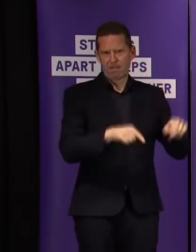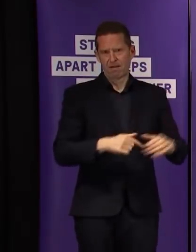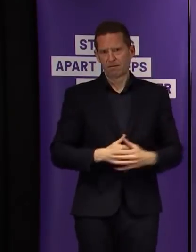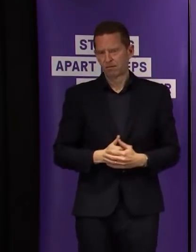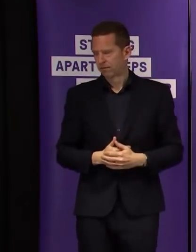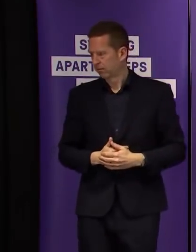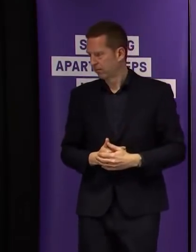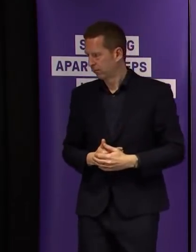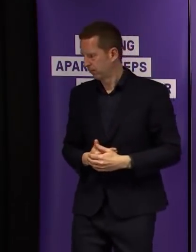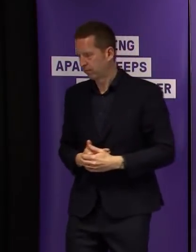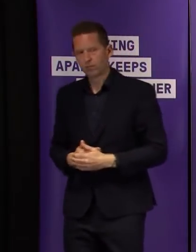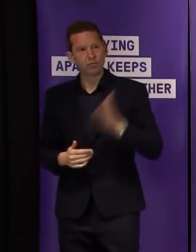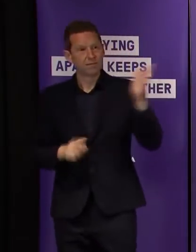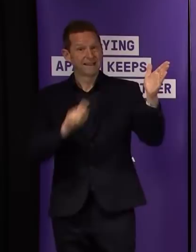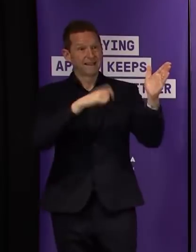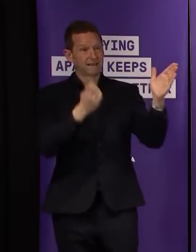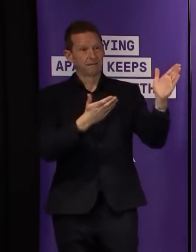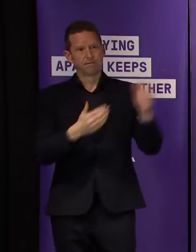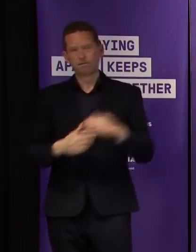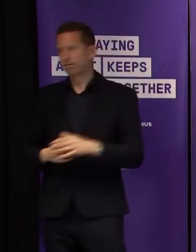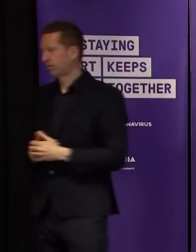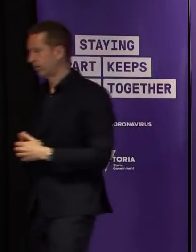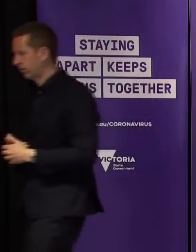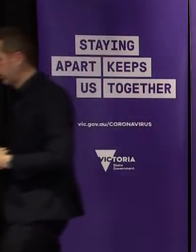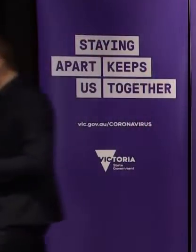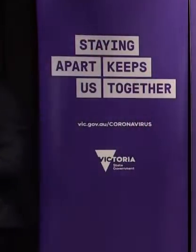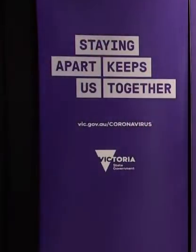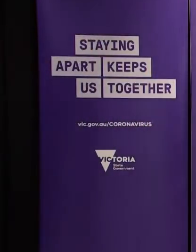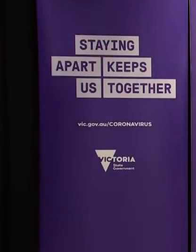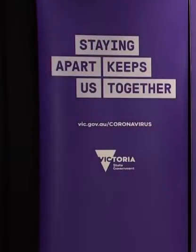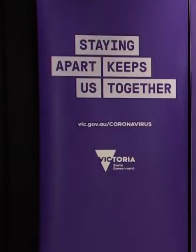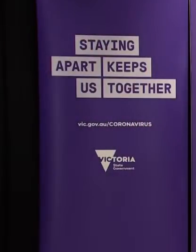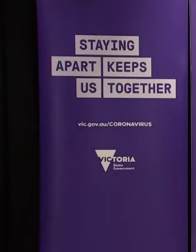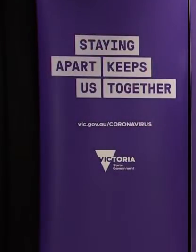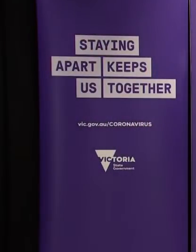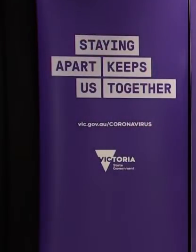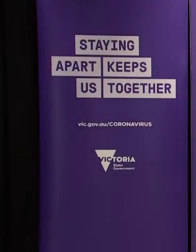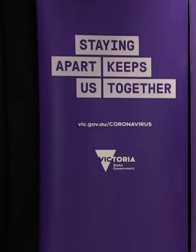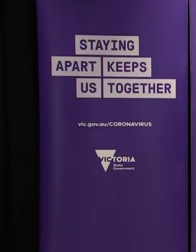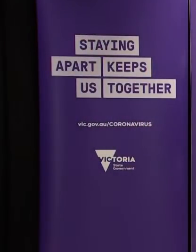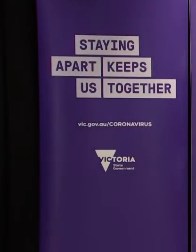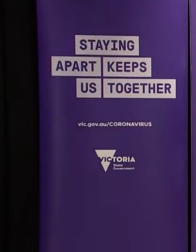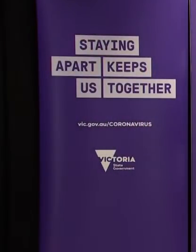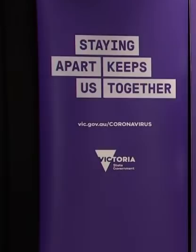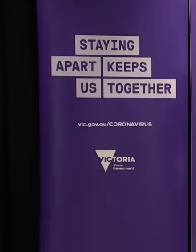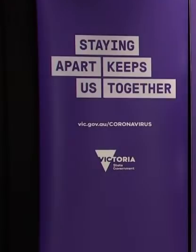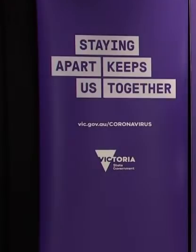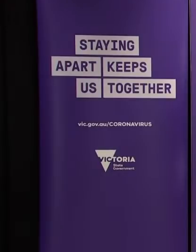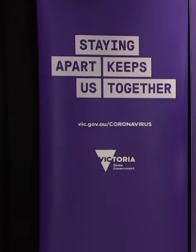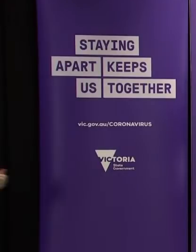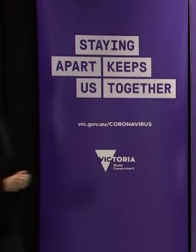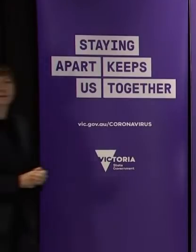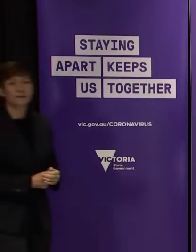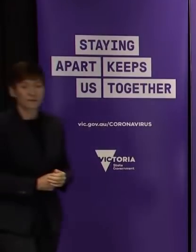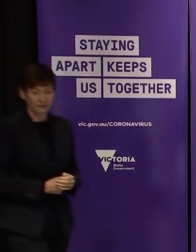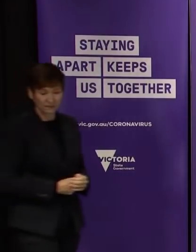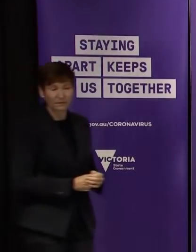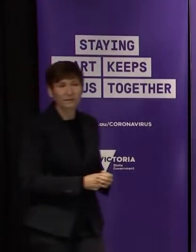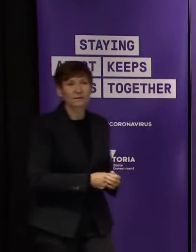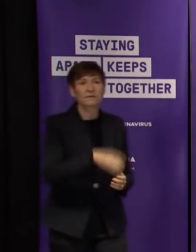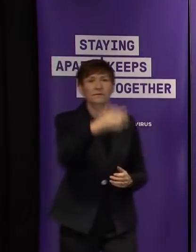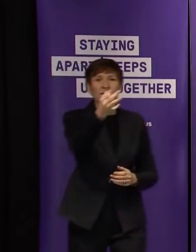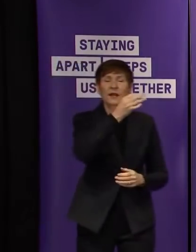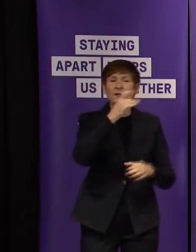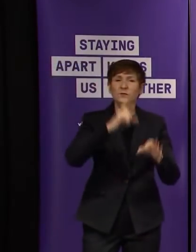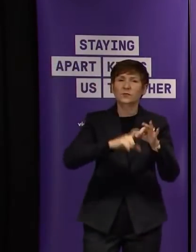stage, Steph? So we'll go to Michael was next, I think. Well, Premier, it is a long road back for the hospitality sector, and even though the weather improves, for a lot of cafes and